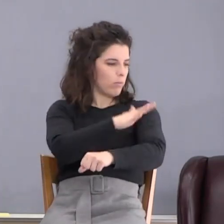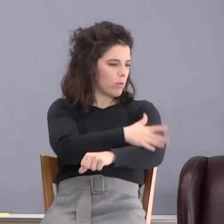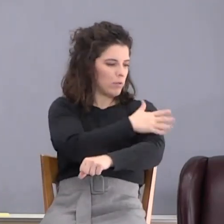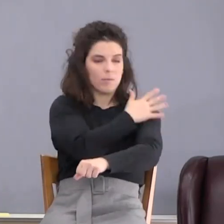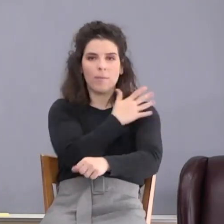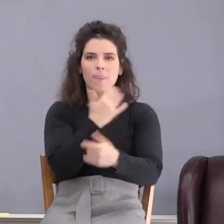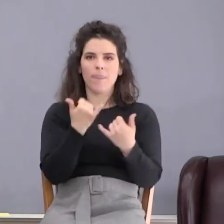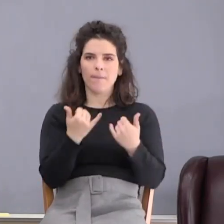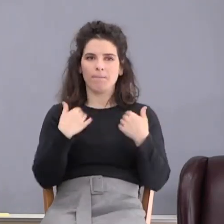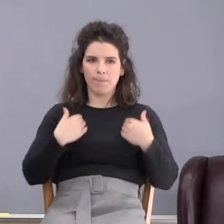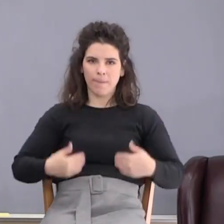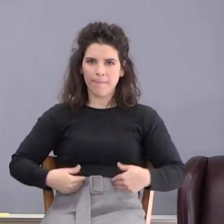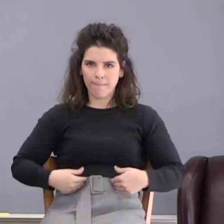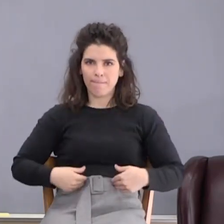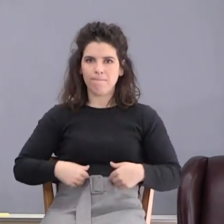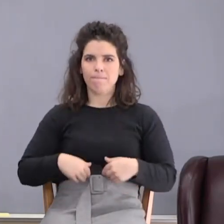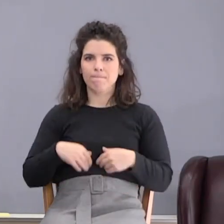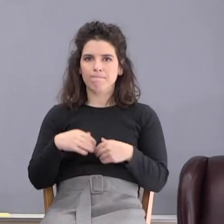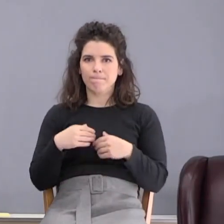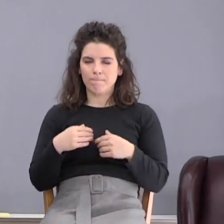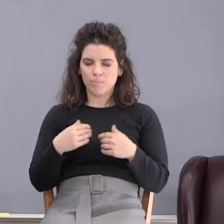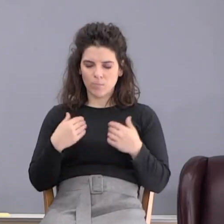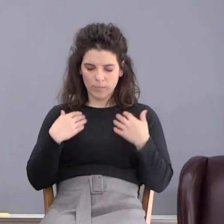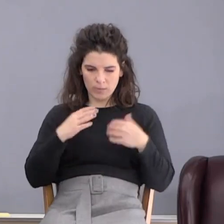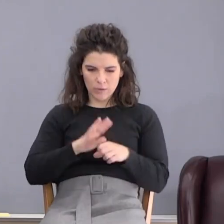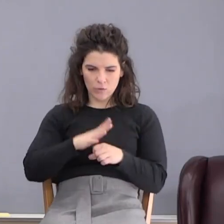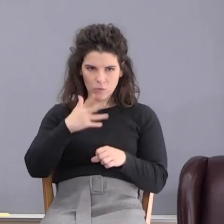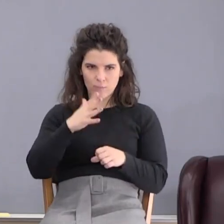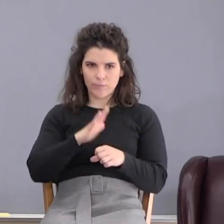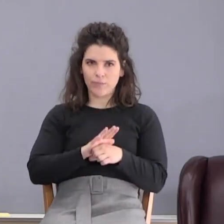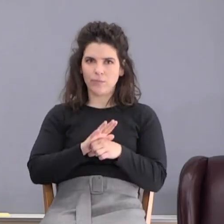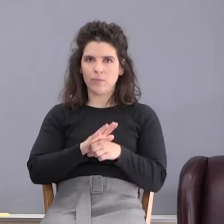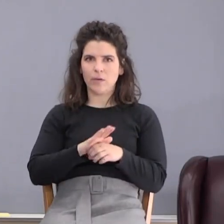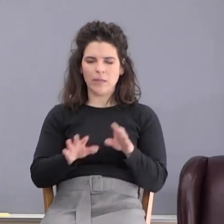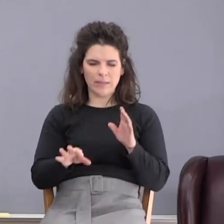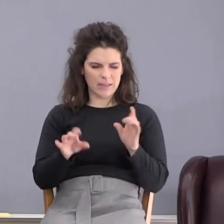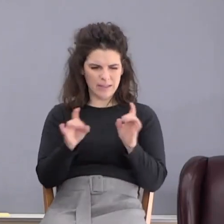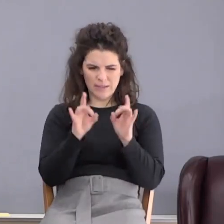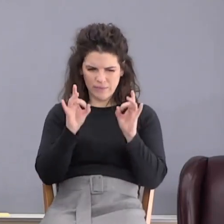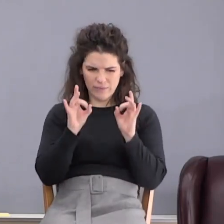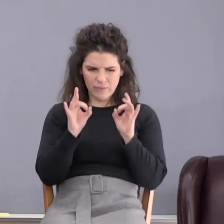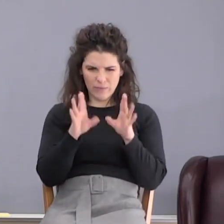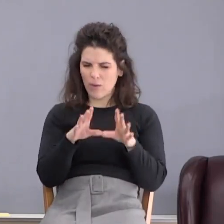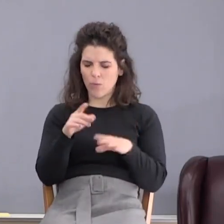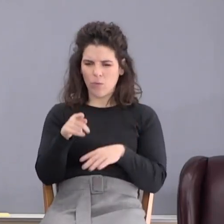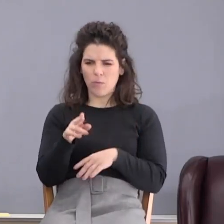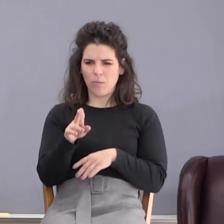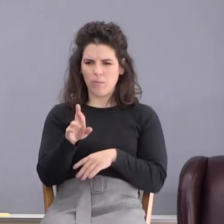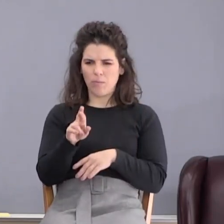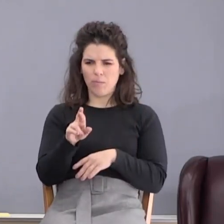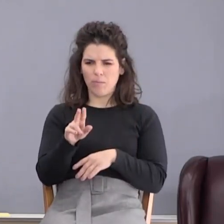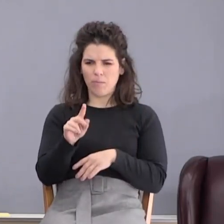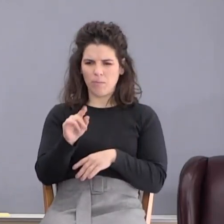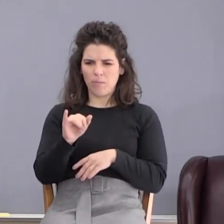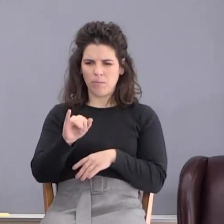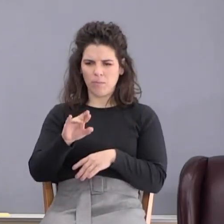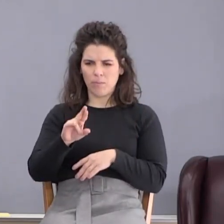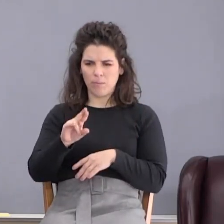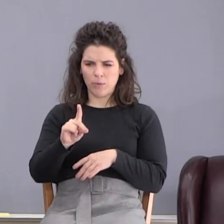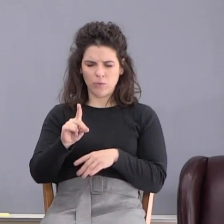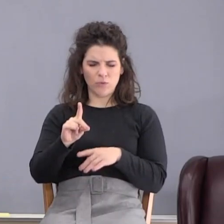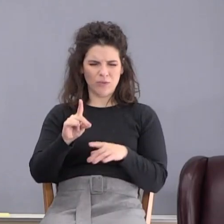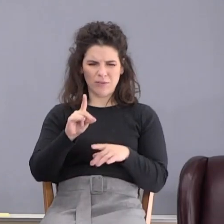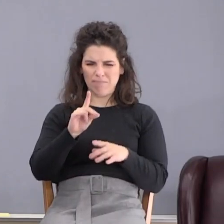This present body, it is a corruptible, foul, putrid corruptible